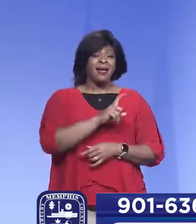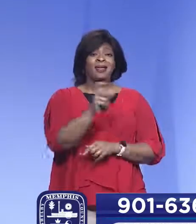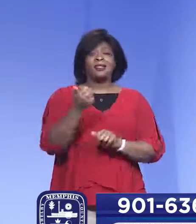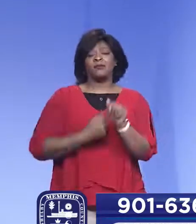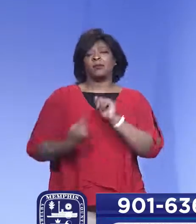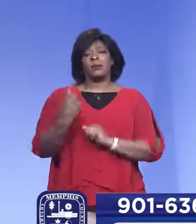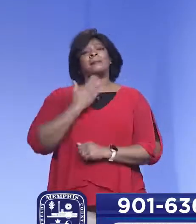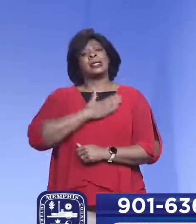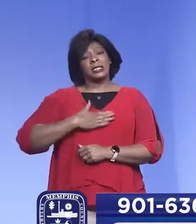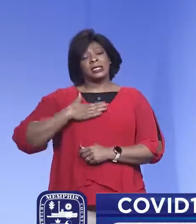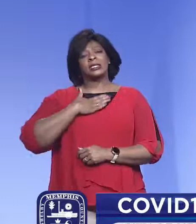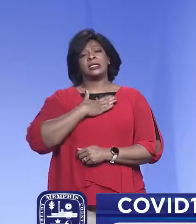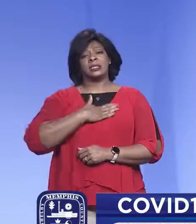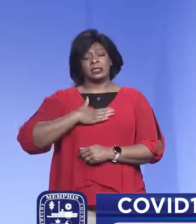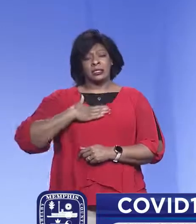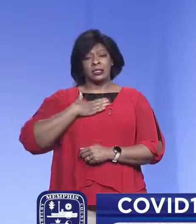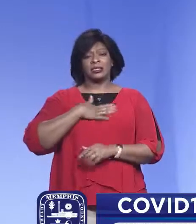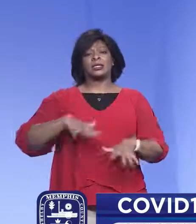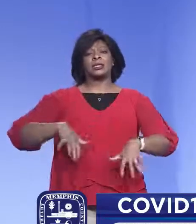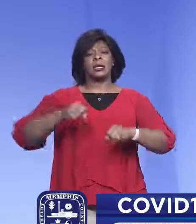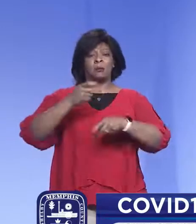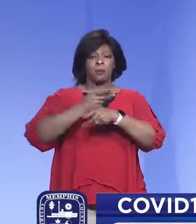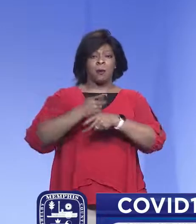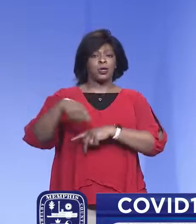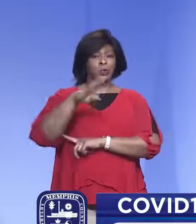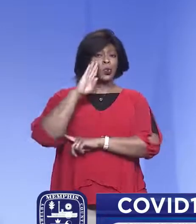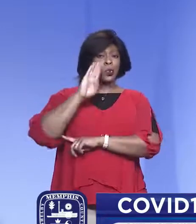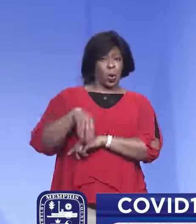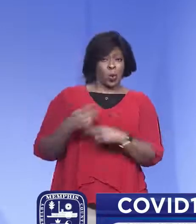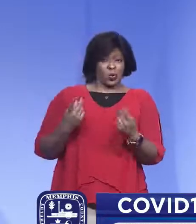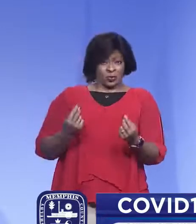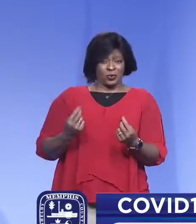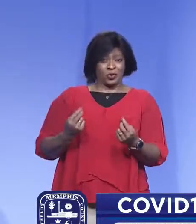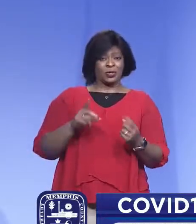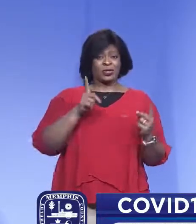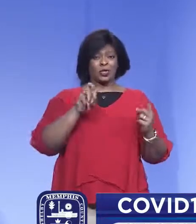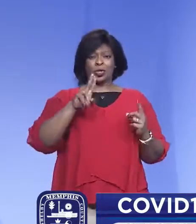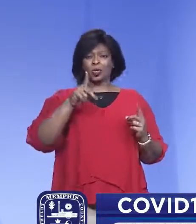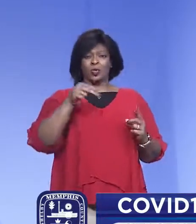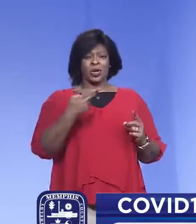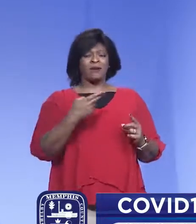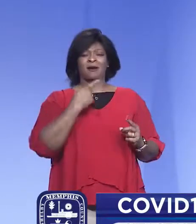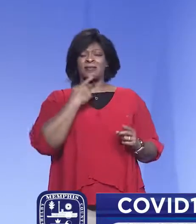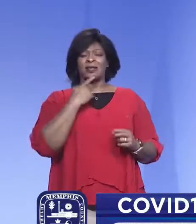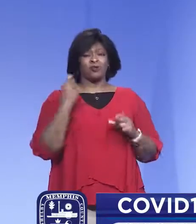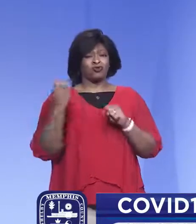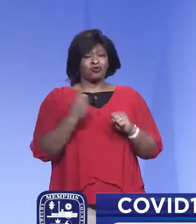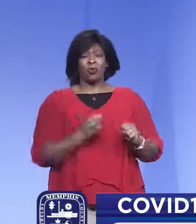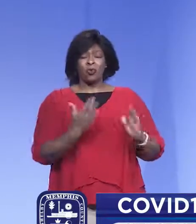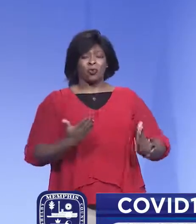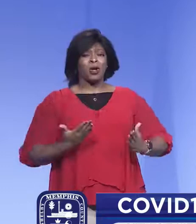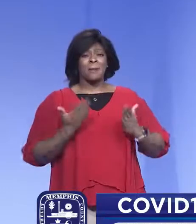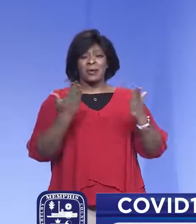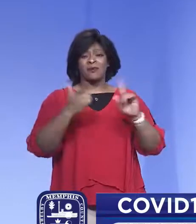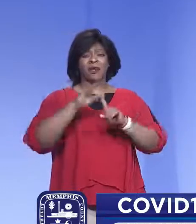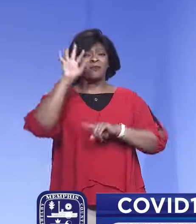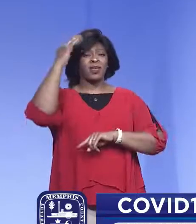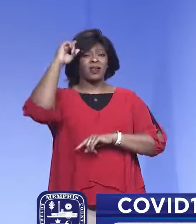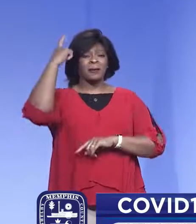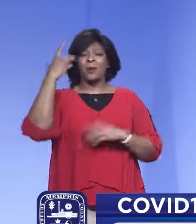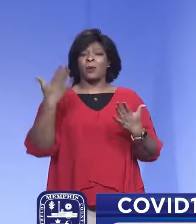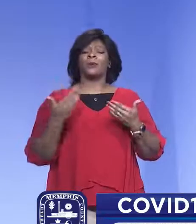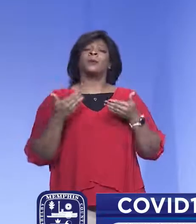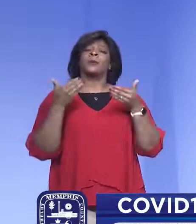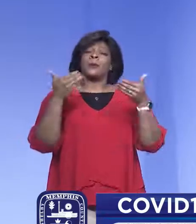everybody please take the precautions that you know. And as Dr. Randolph said, one of the strong recommendations from the federal government is to